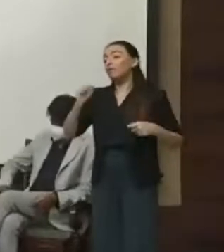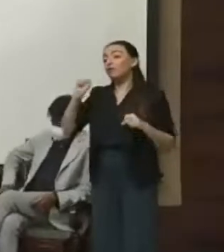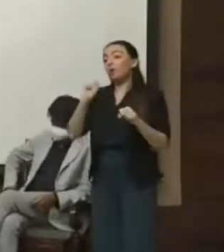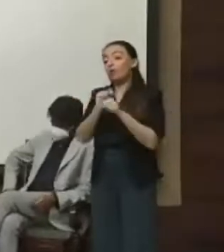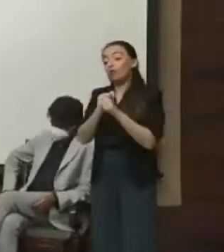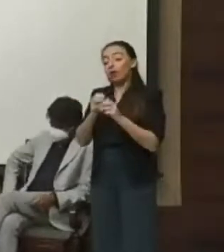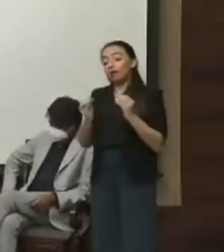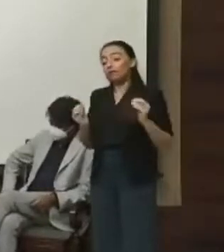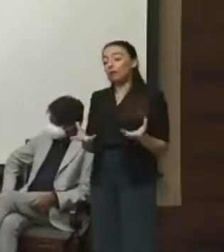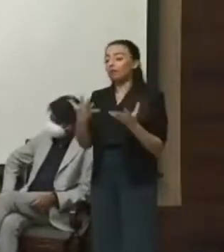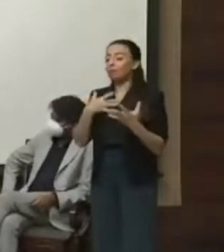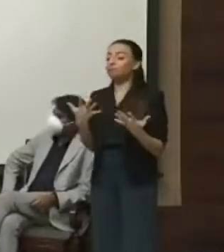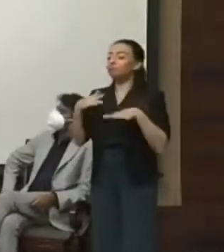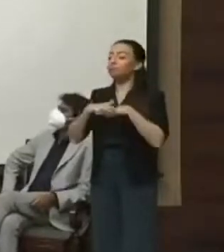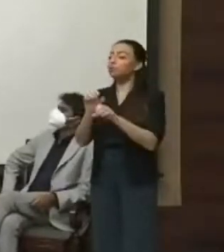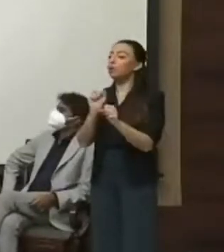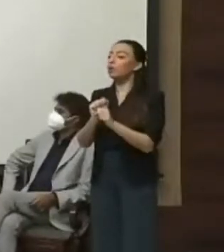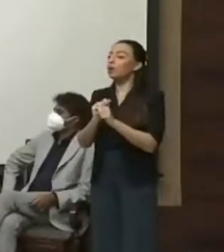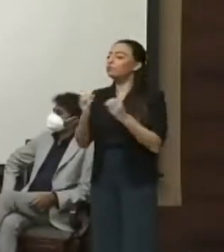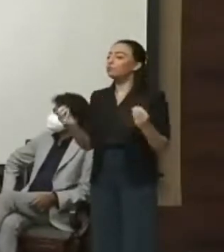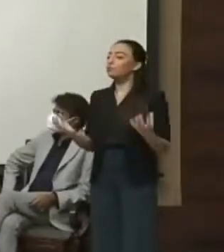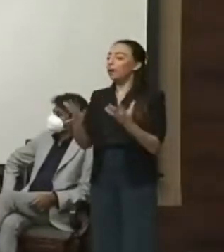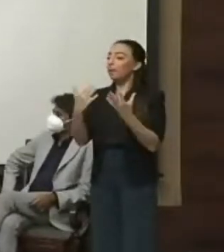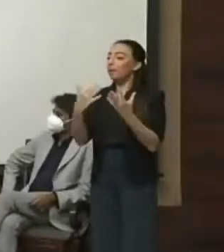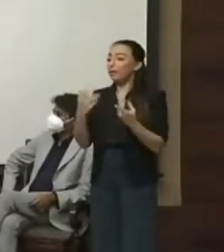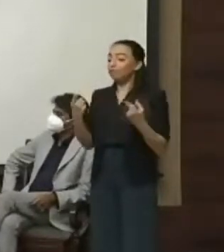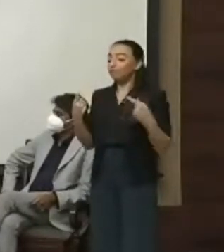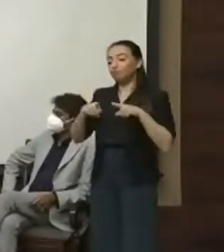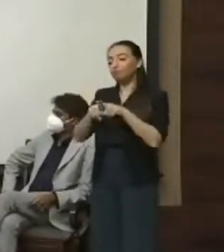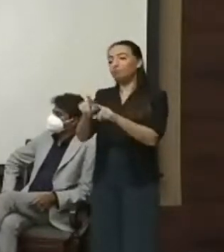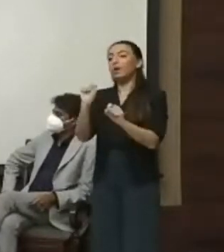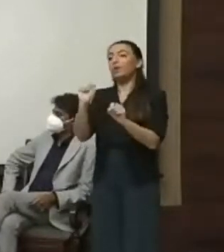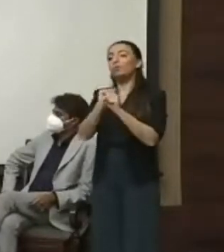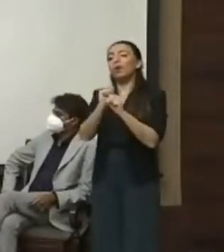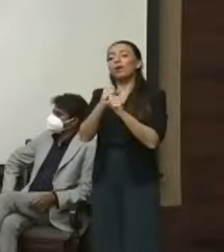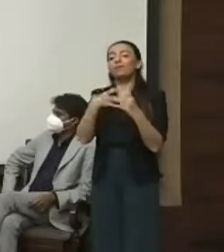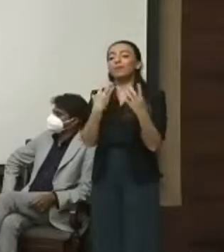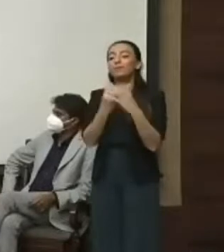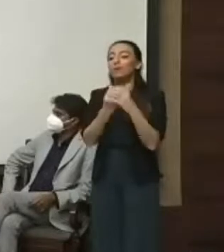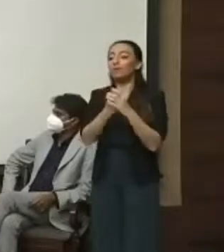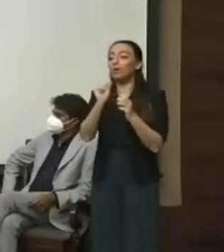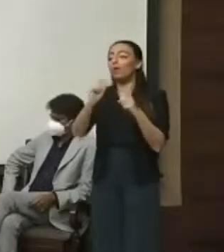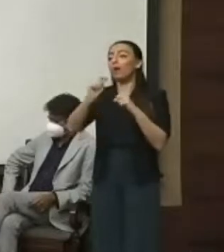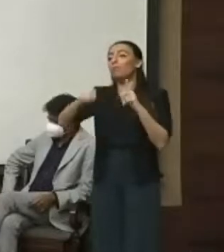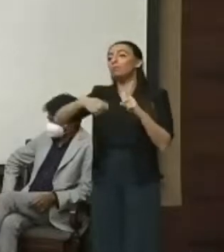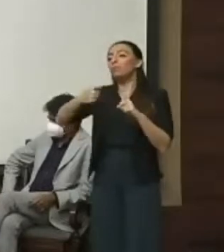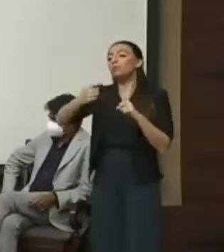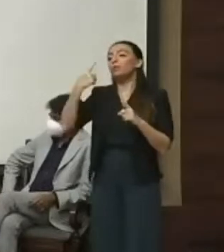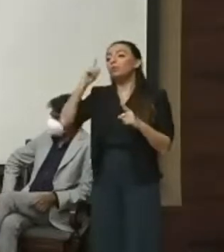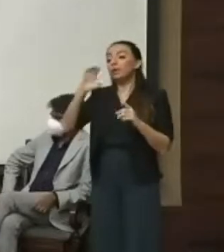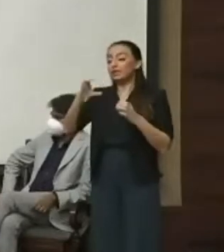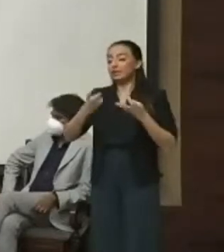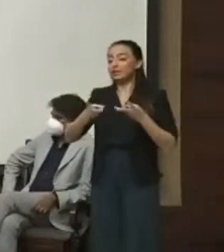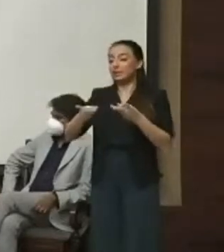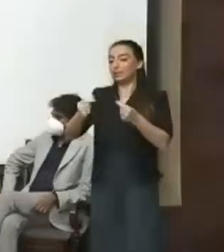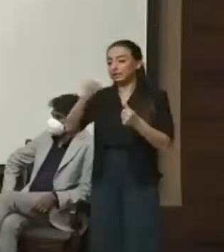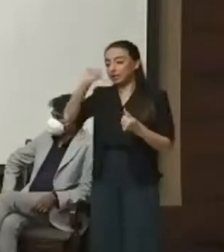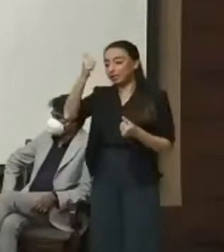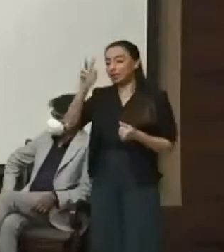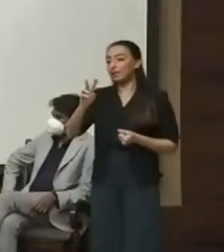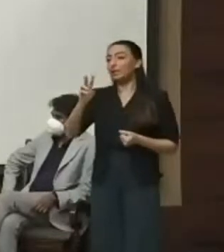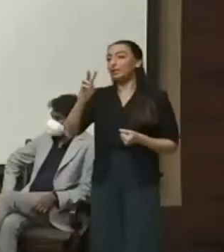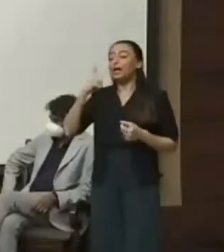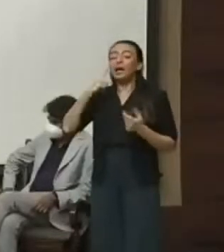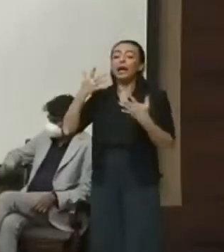mission, and have been associated with him in some of his campaigns, including the Census of India campaign, inclusion in